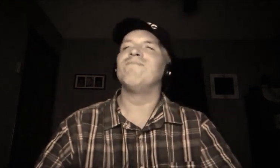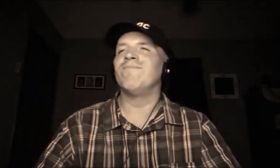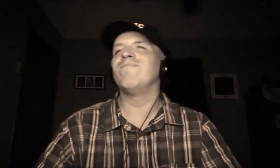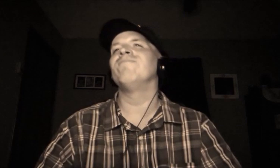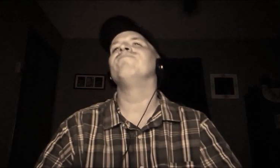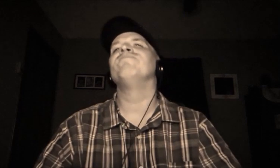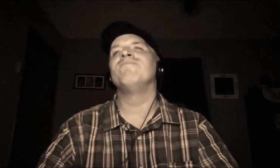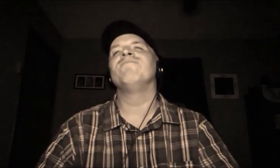Be